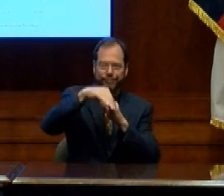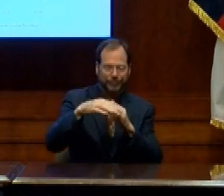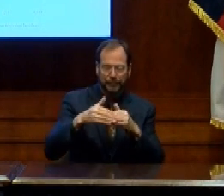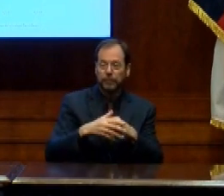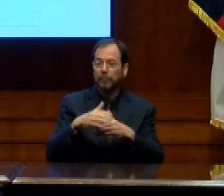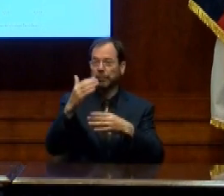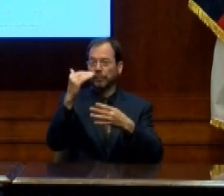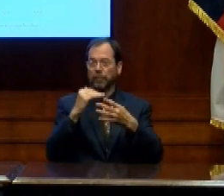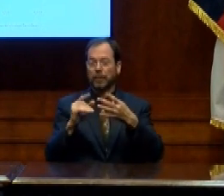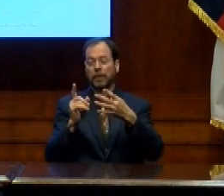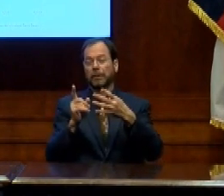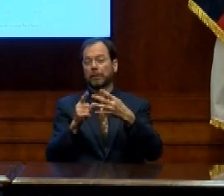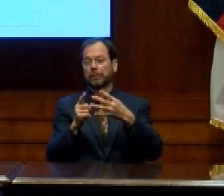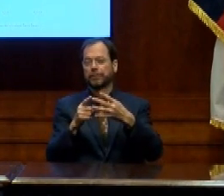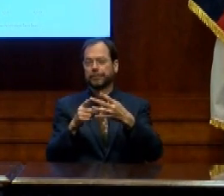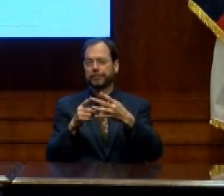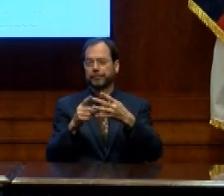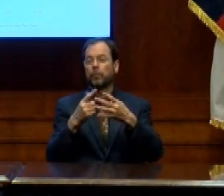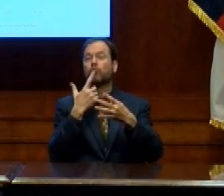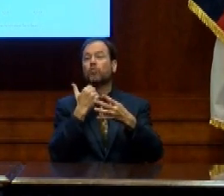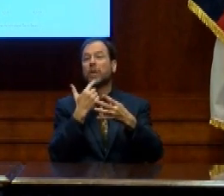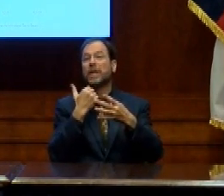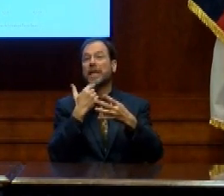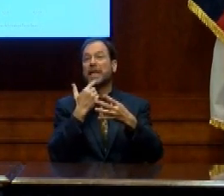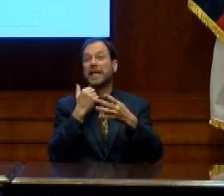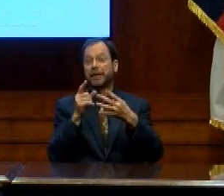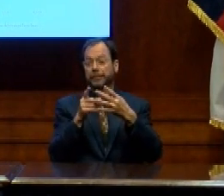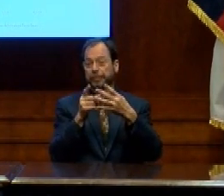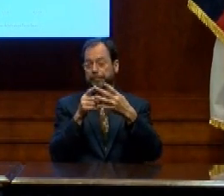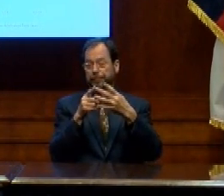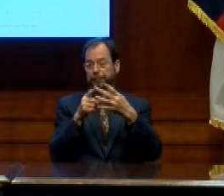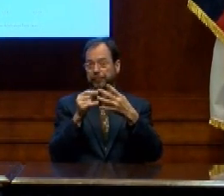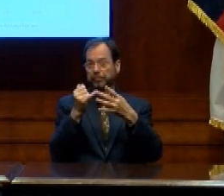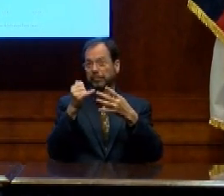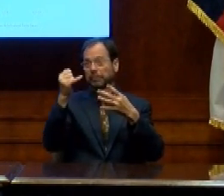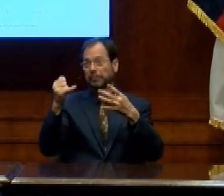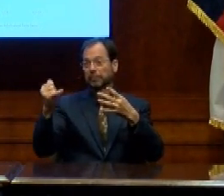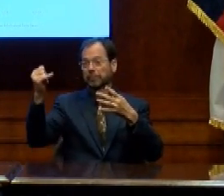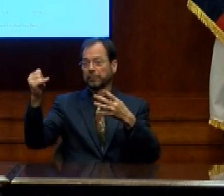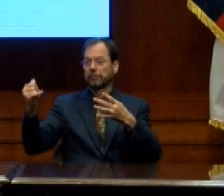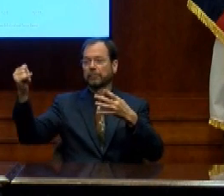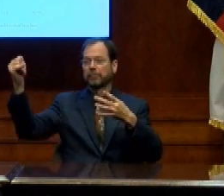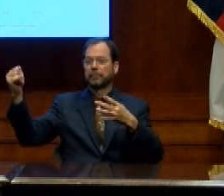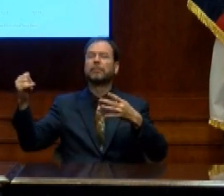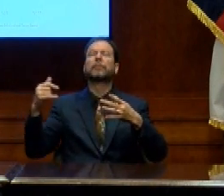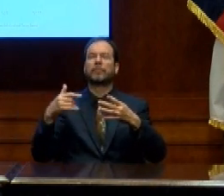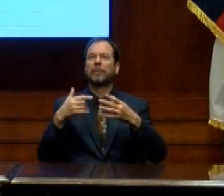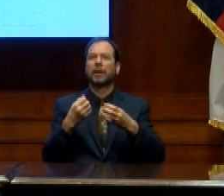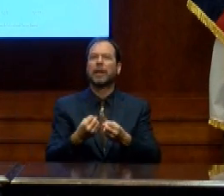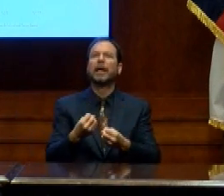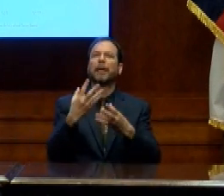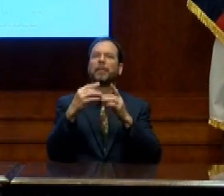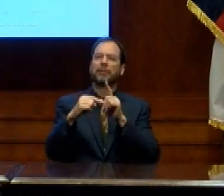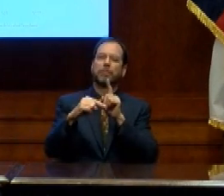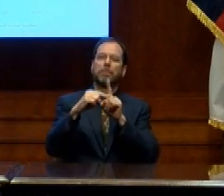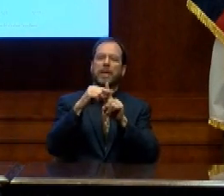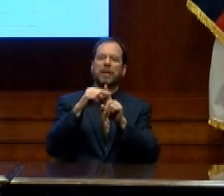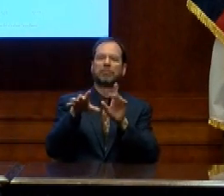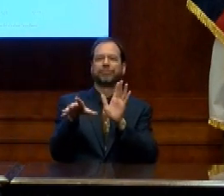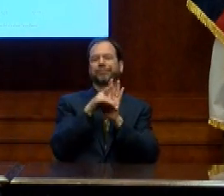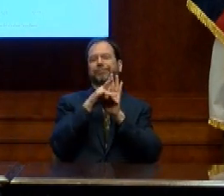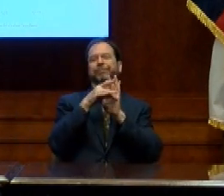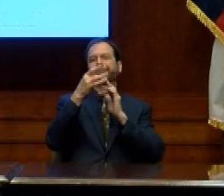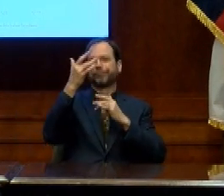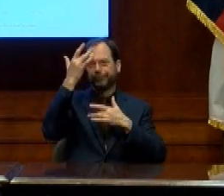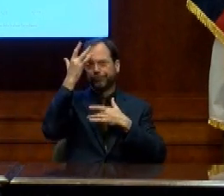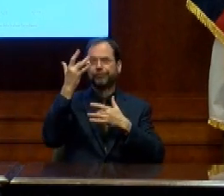The red line that you see in the middle, that red line shows the total number of new positive